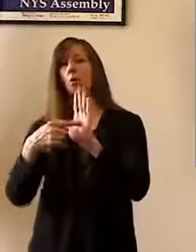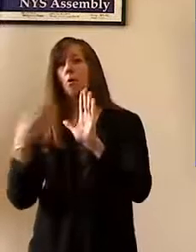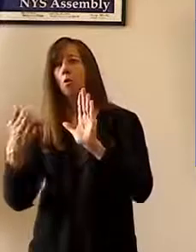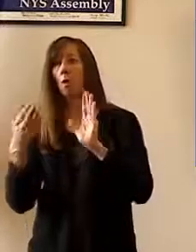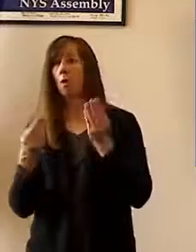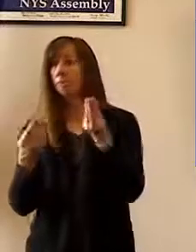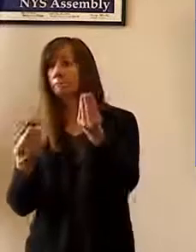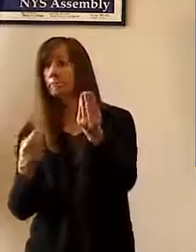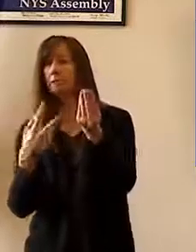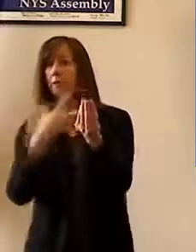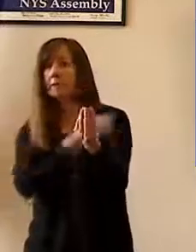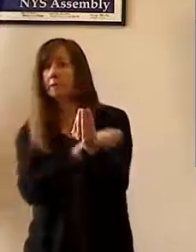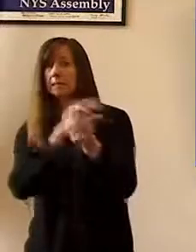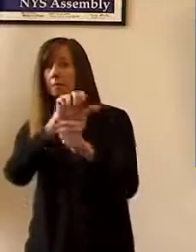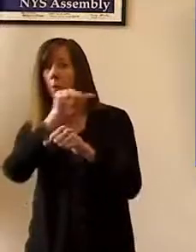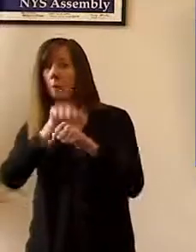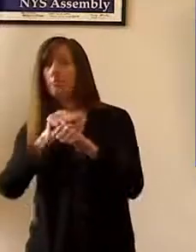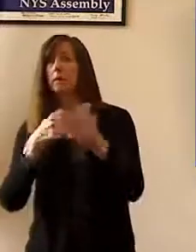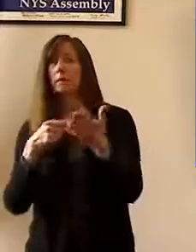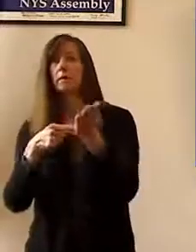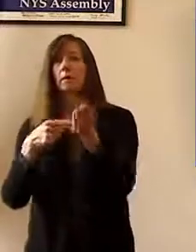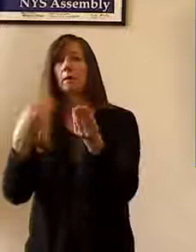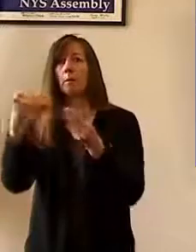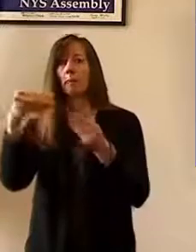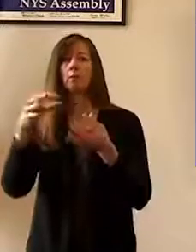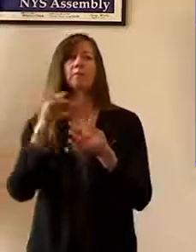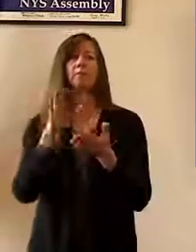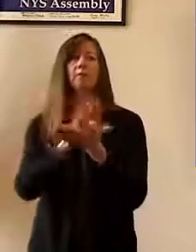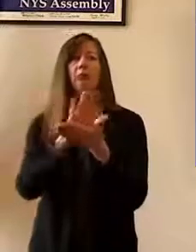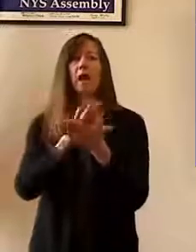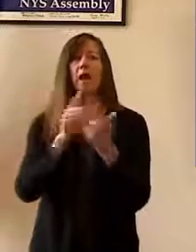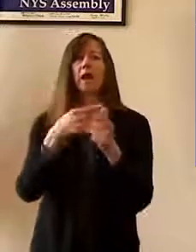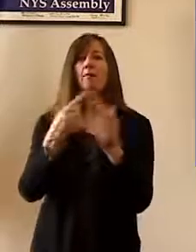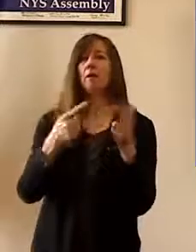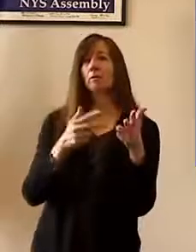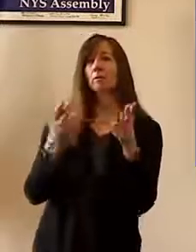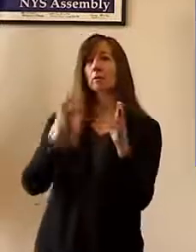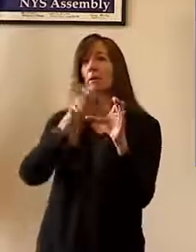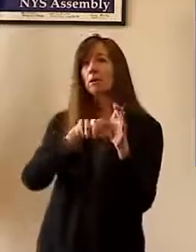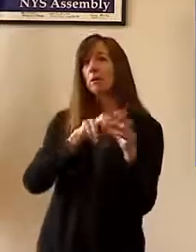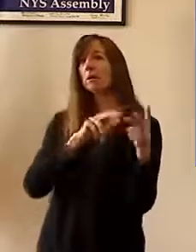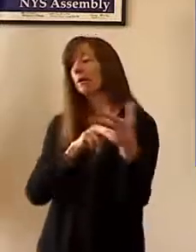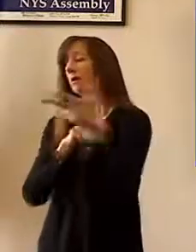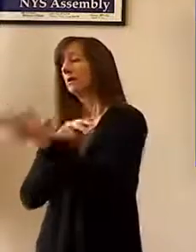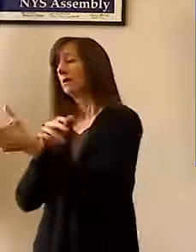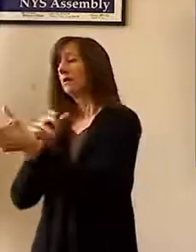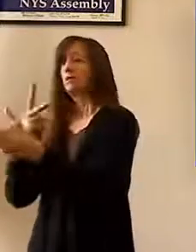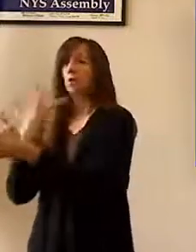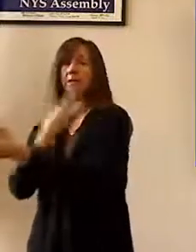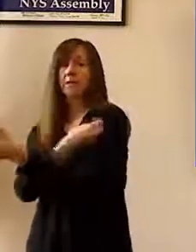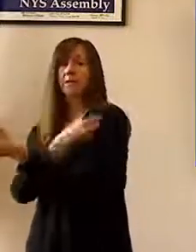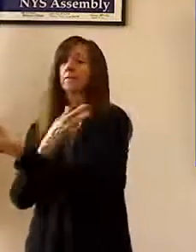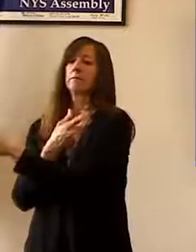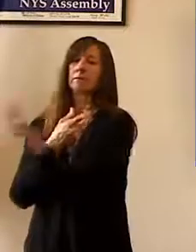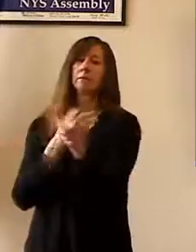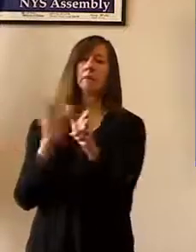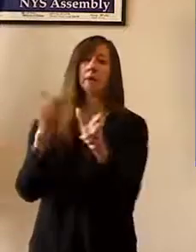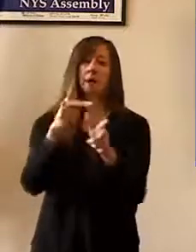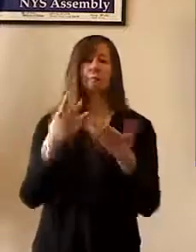and from the clinic only. So take advantage of that if you need it.